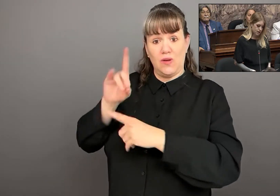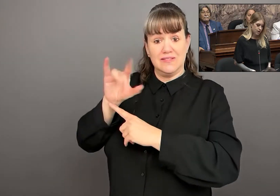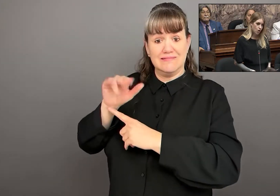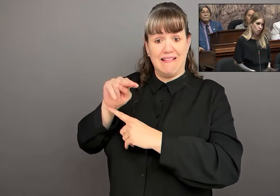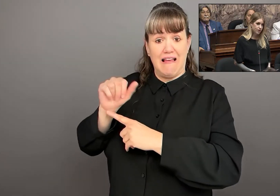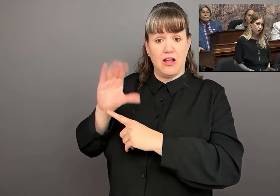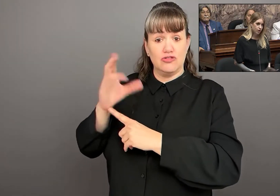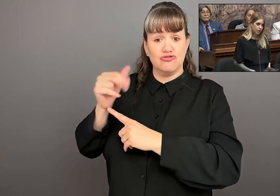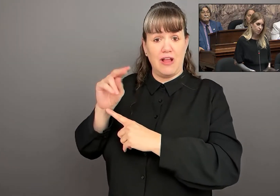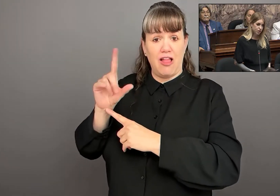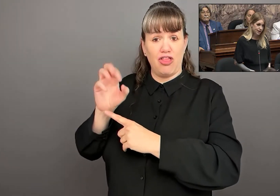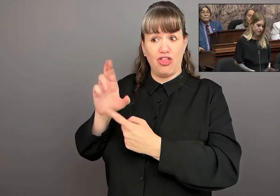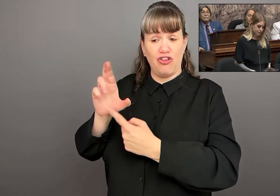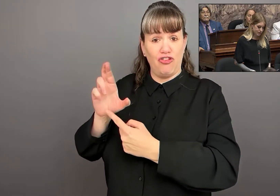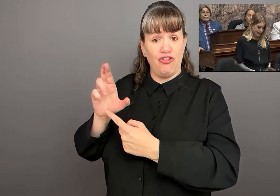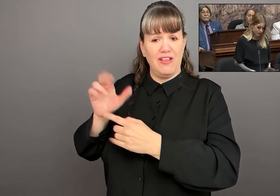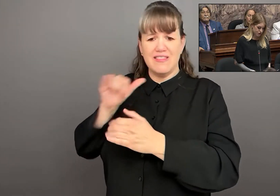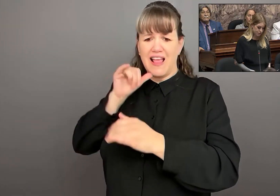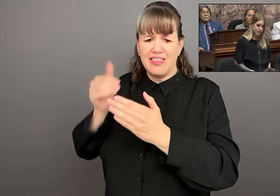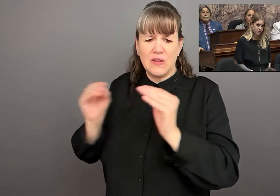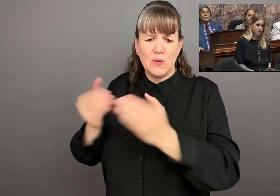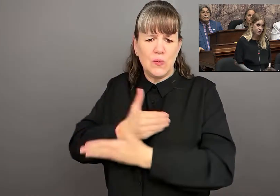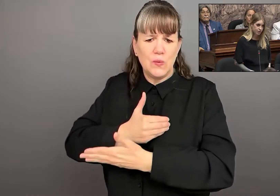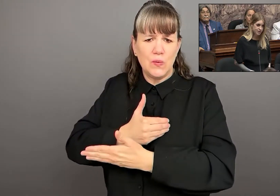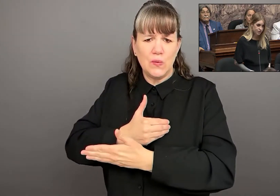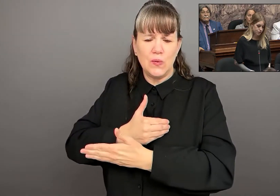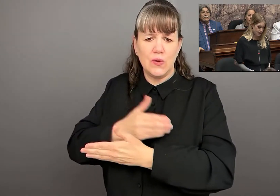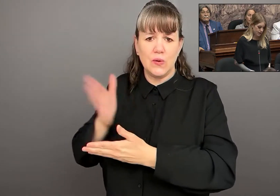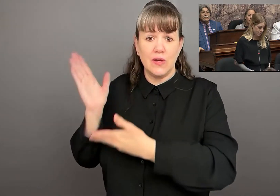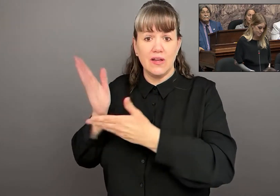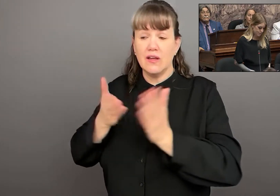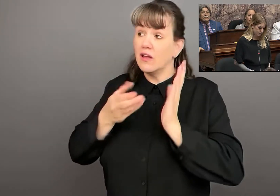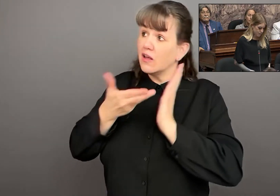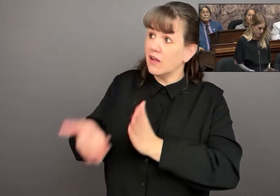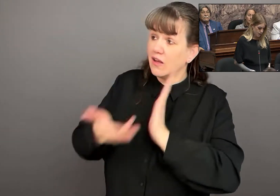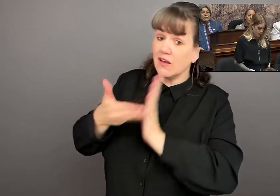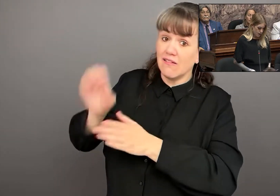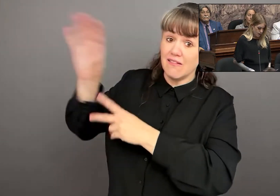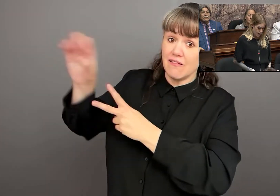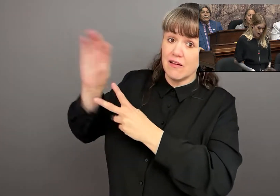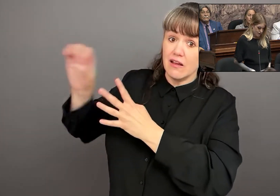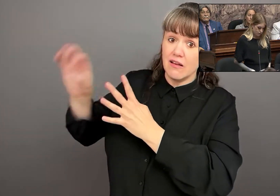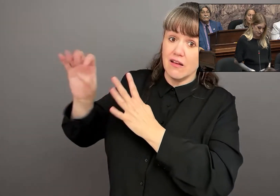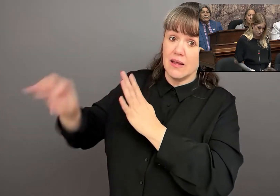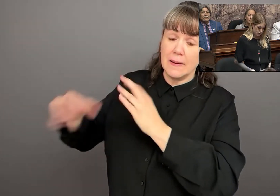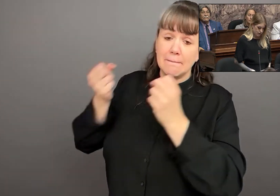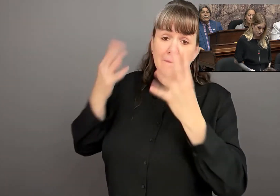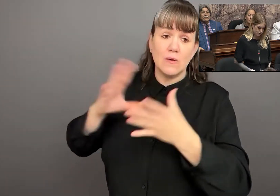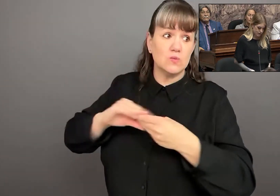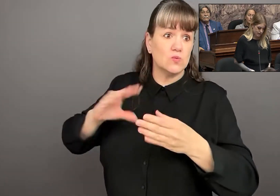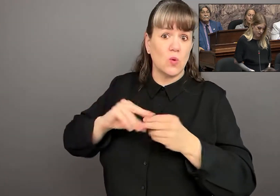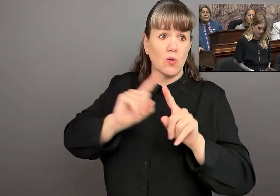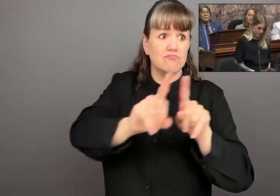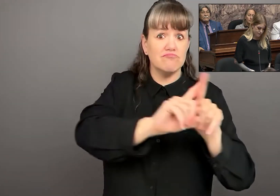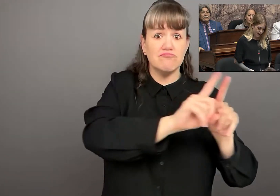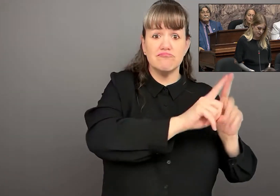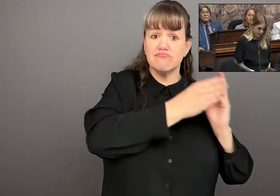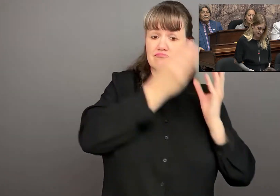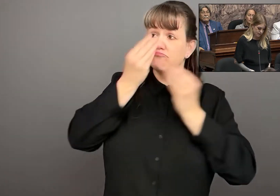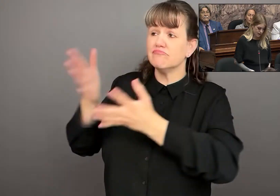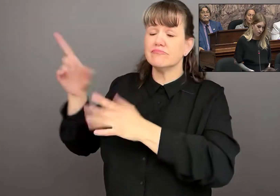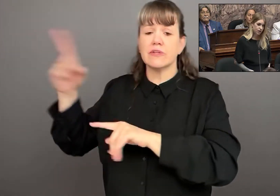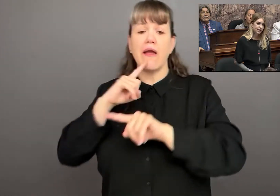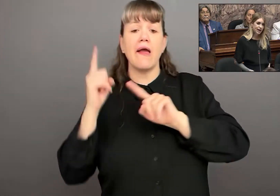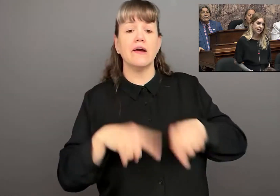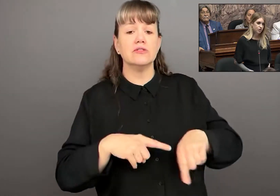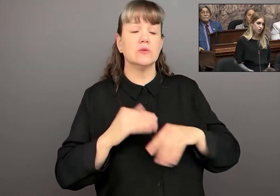weeks, and all we've heard are platitudes and excuses from the other side. I don't doubt their sincerity, but the fact is